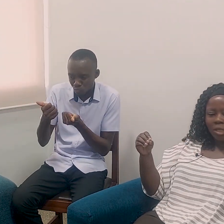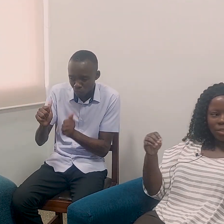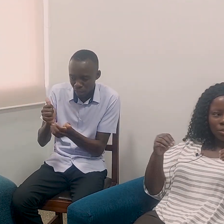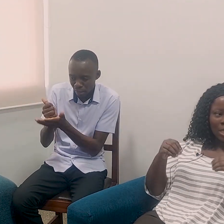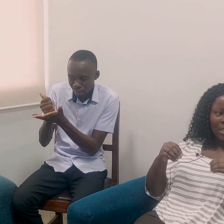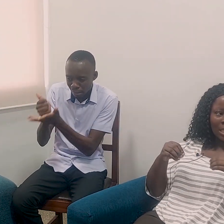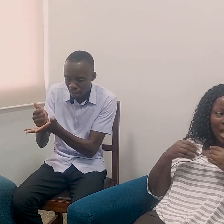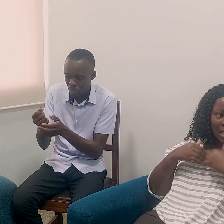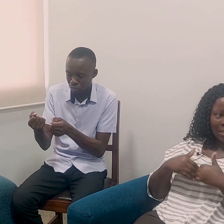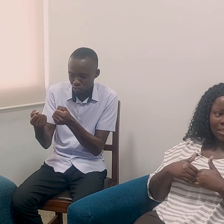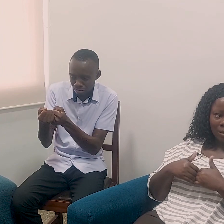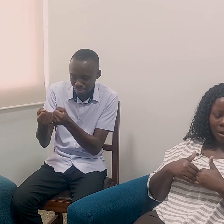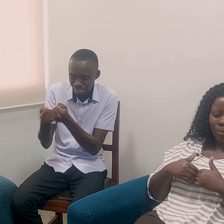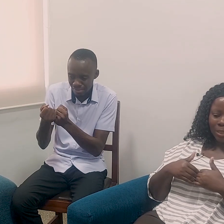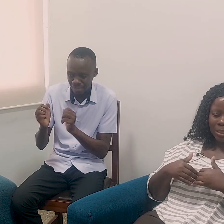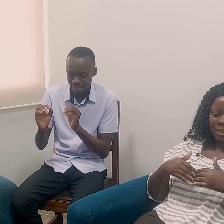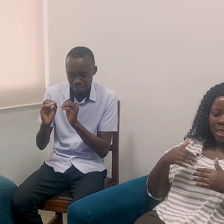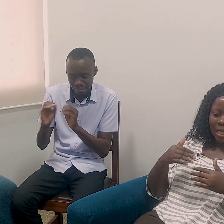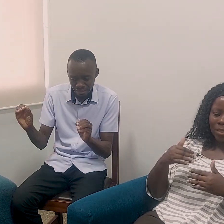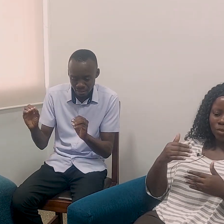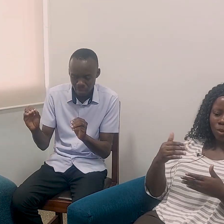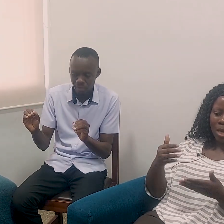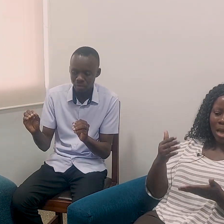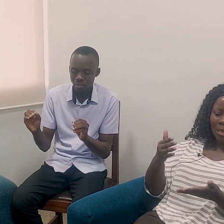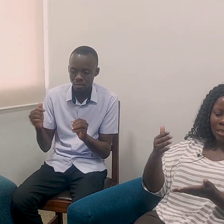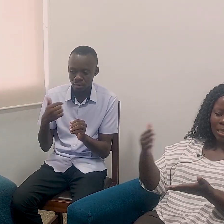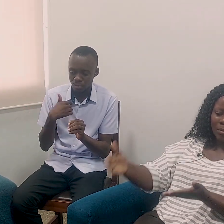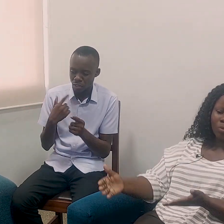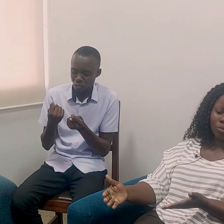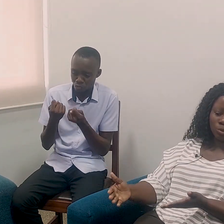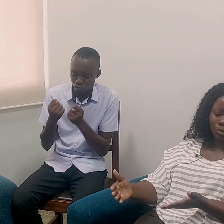all that you can as a therapist and you were